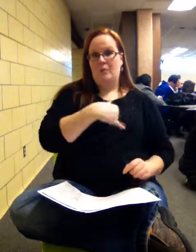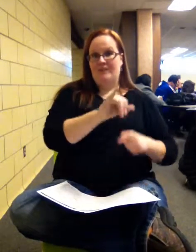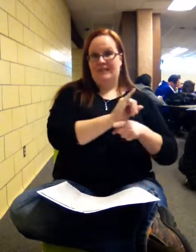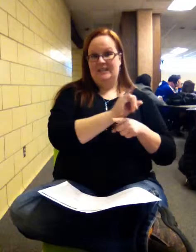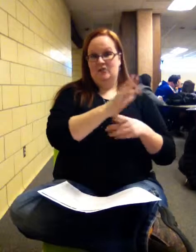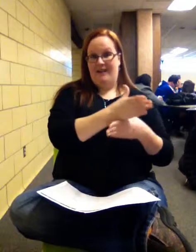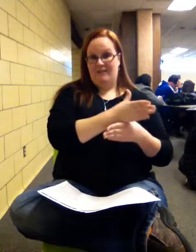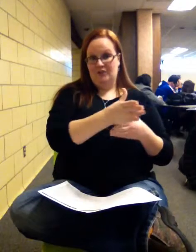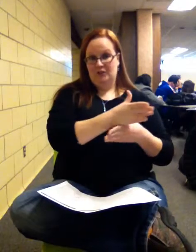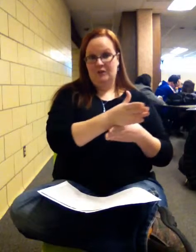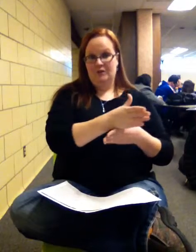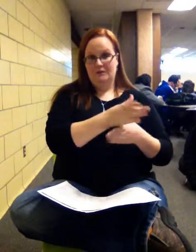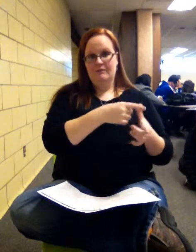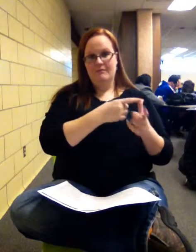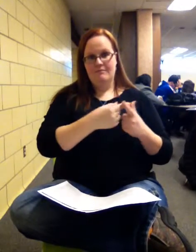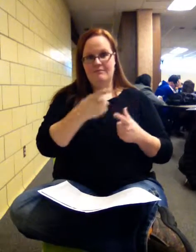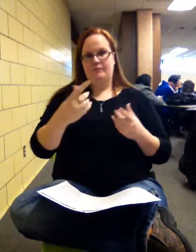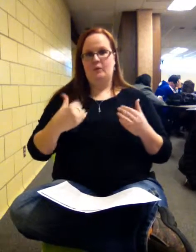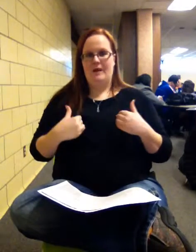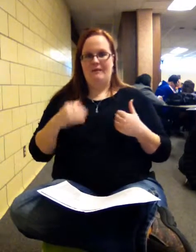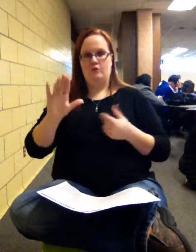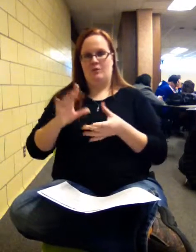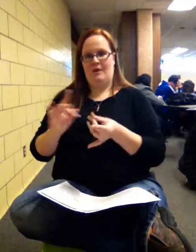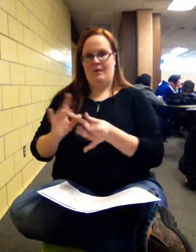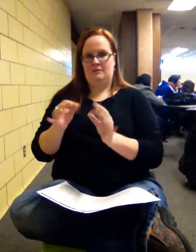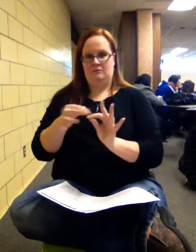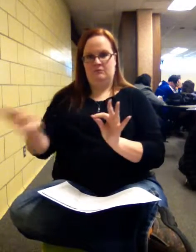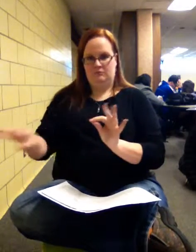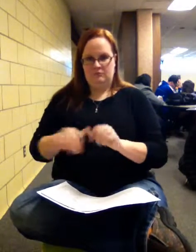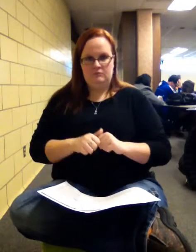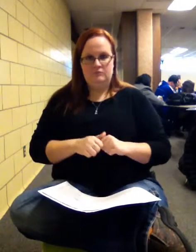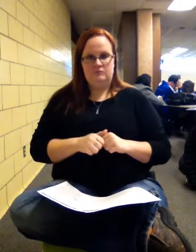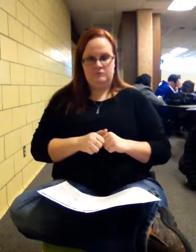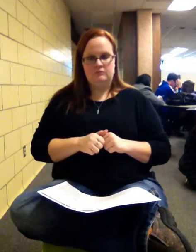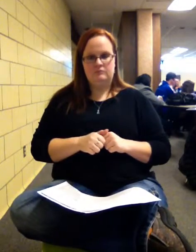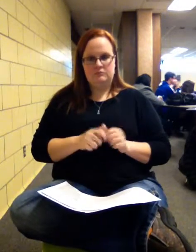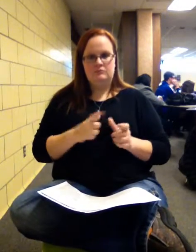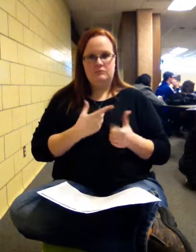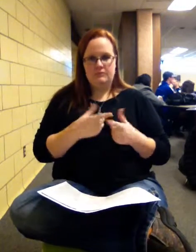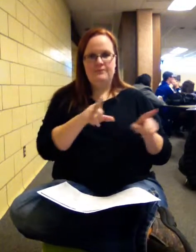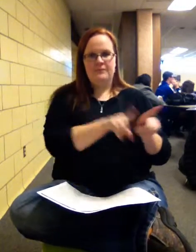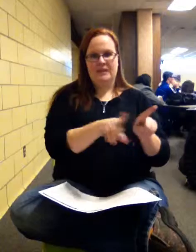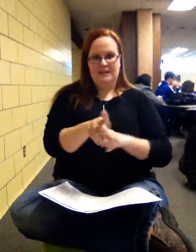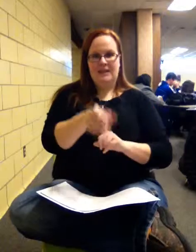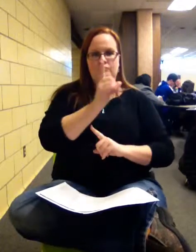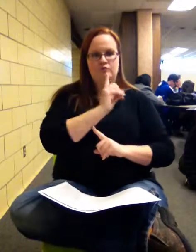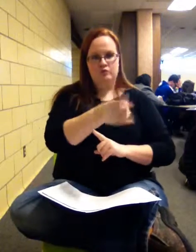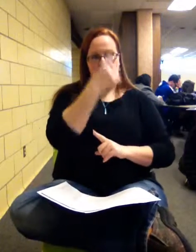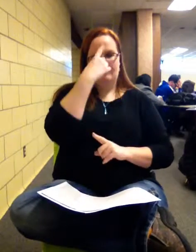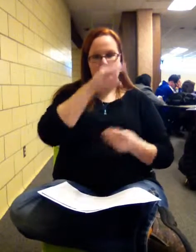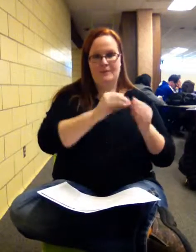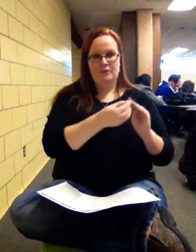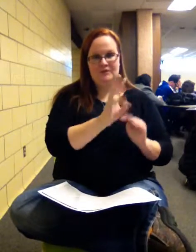average, and then you'll have your comment. So then same is true up here with number 6,